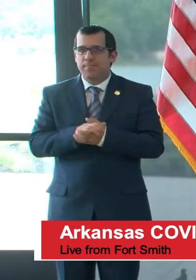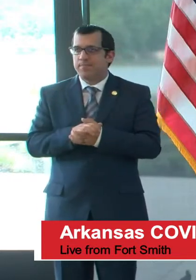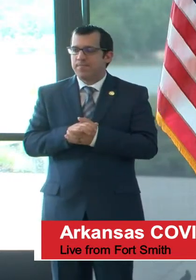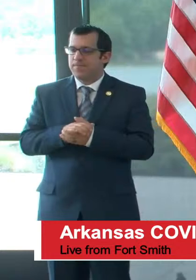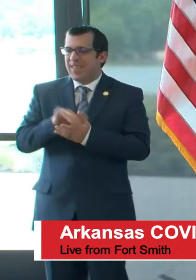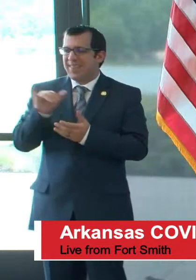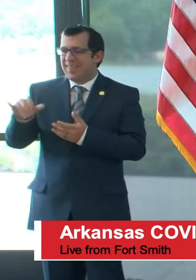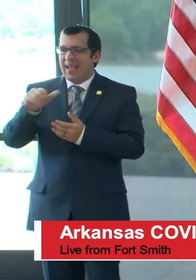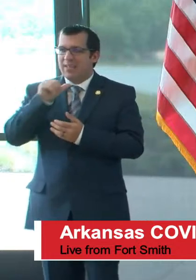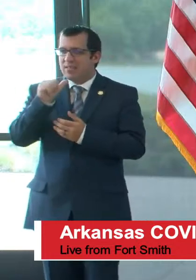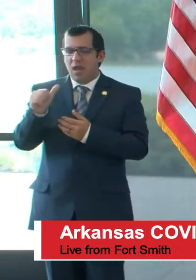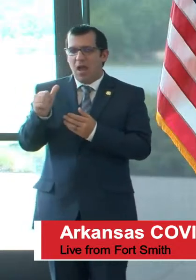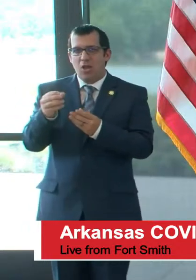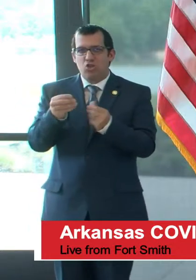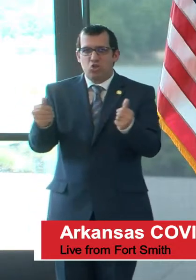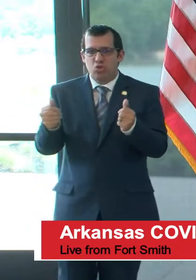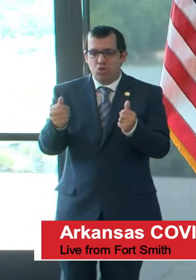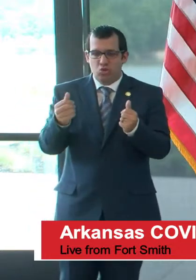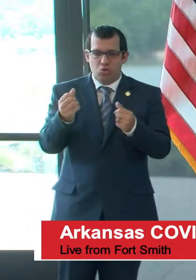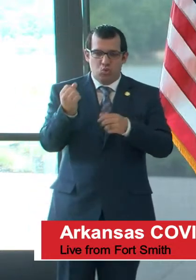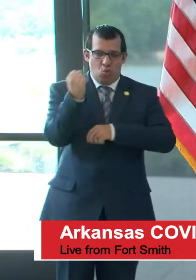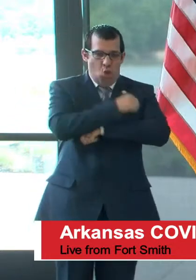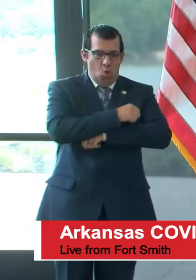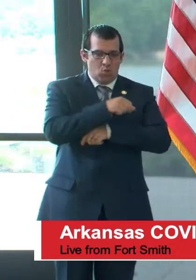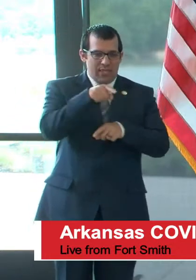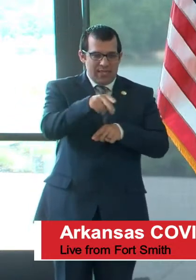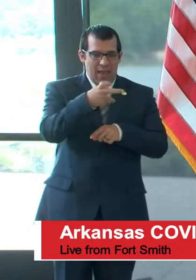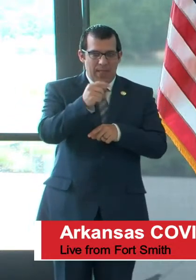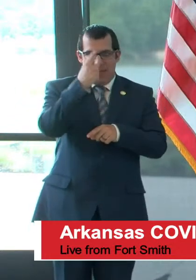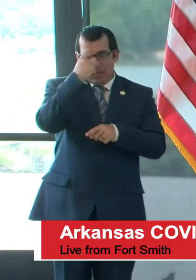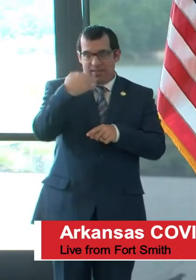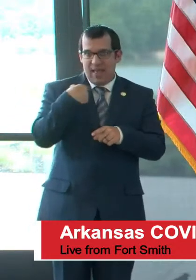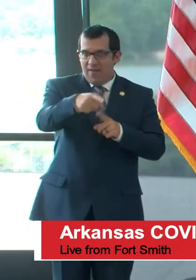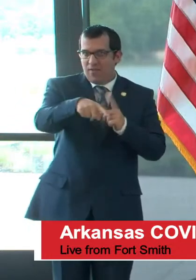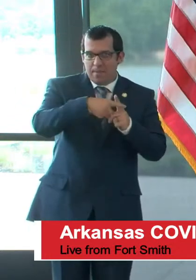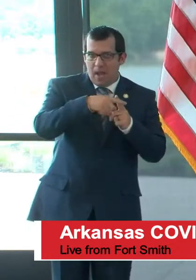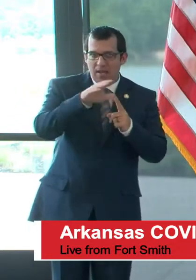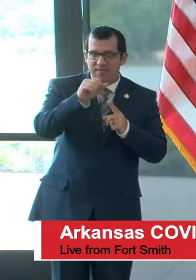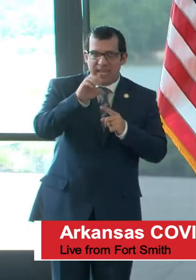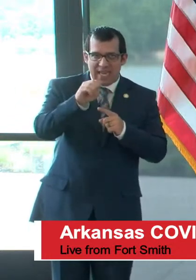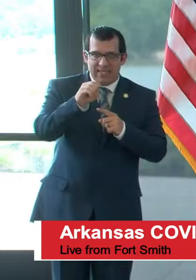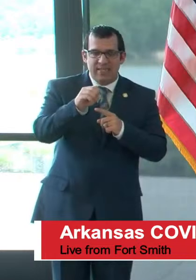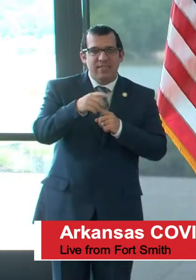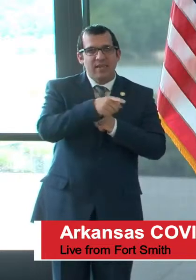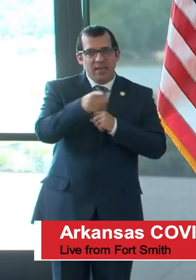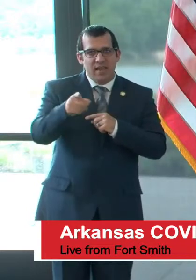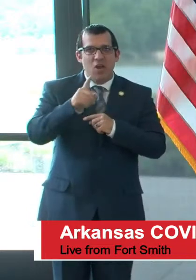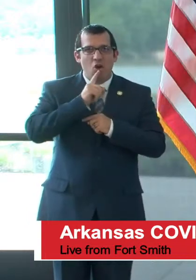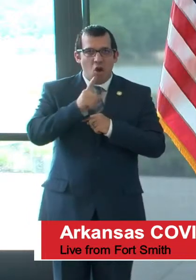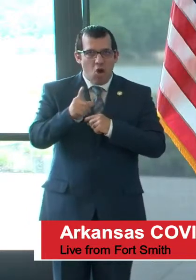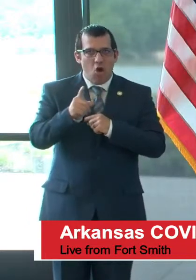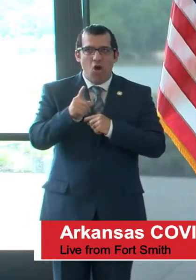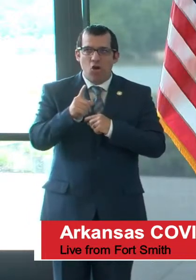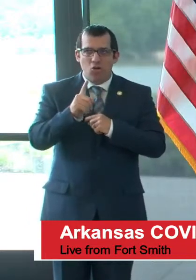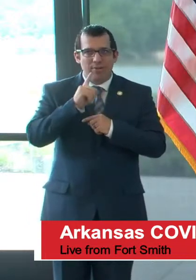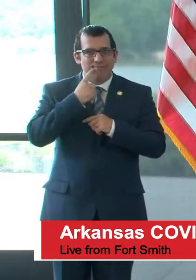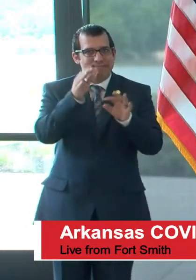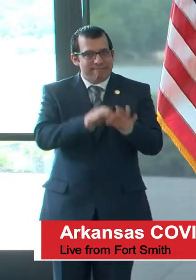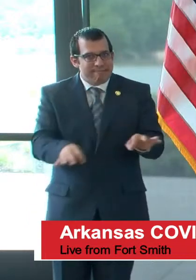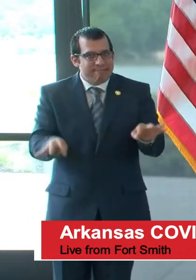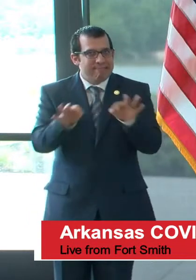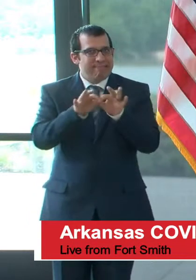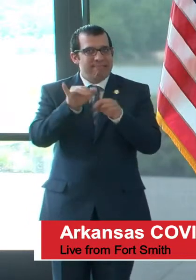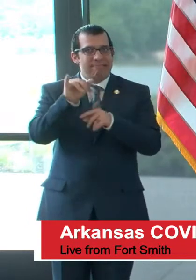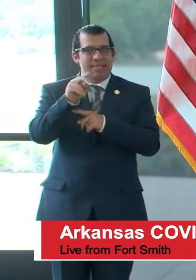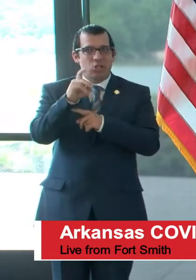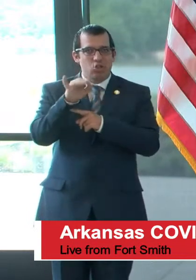the solution, to shut down a plant because they have a positive case. They are critical. They're essential